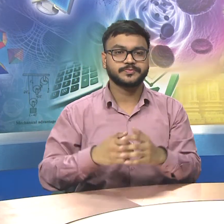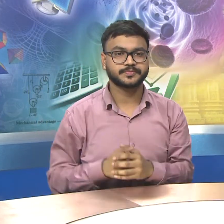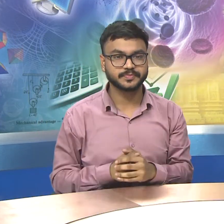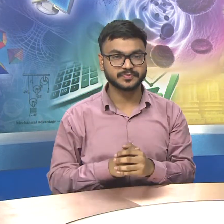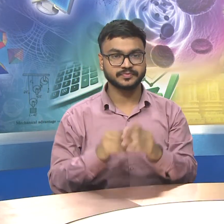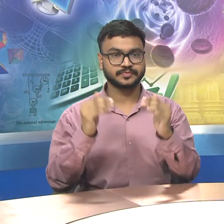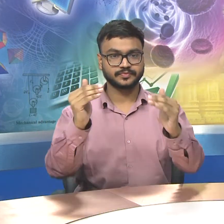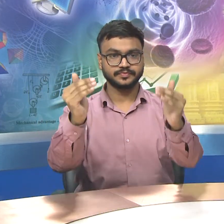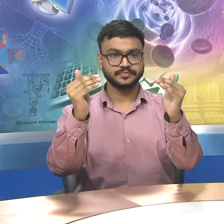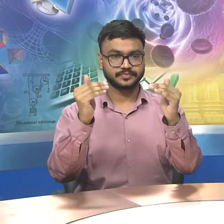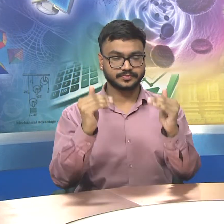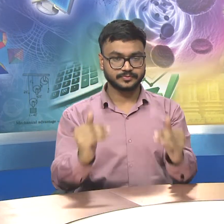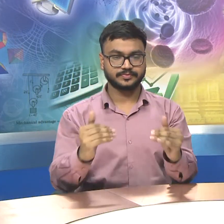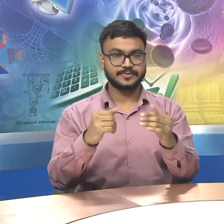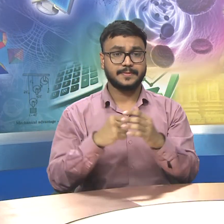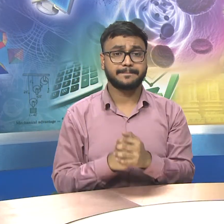to its meaning.